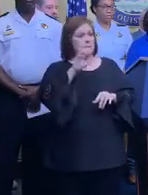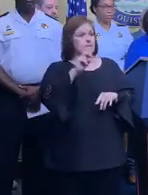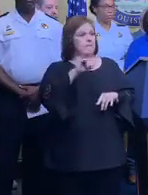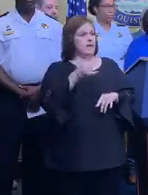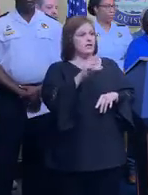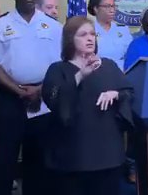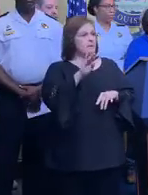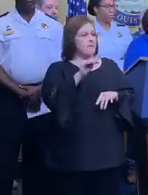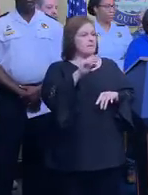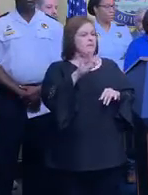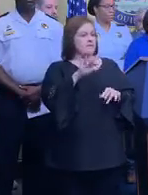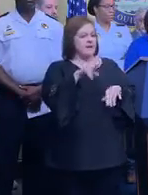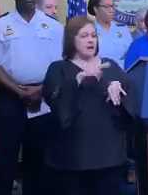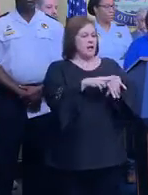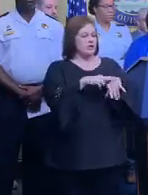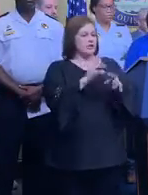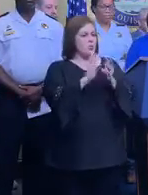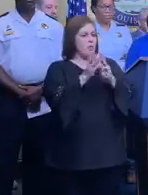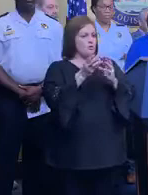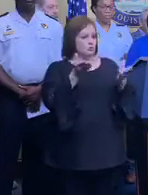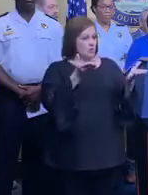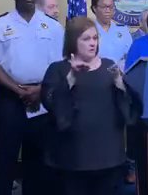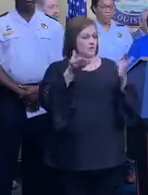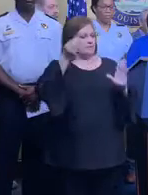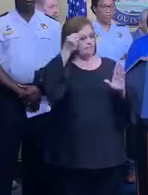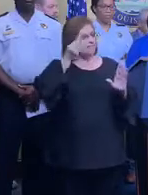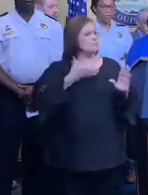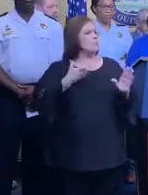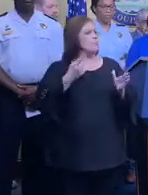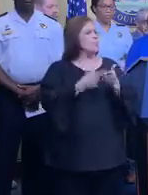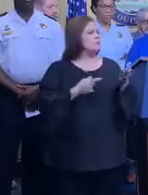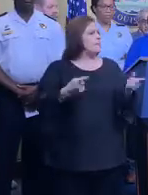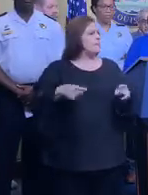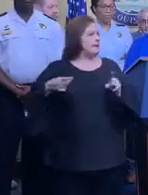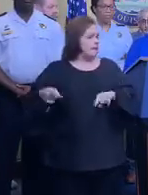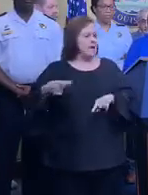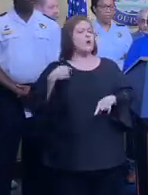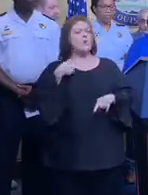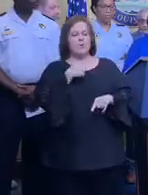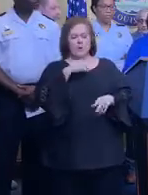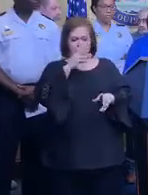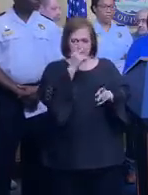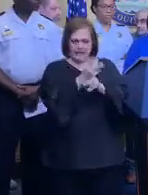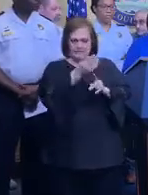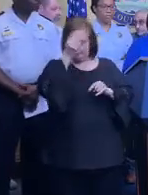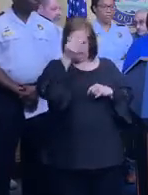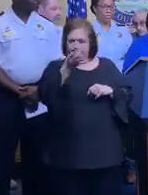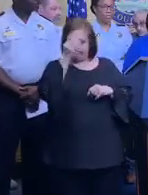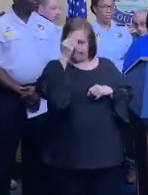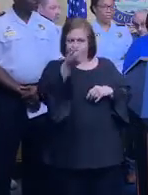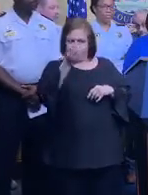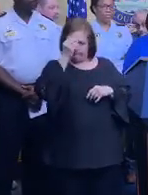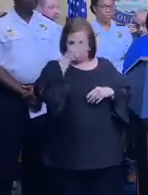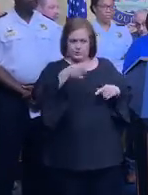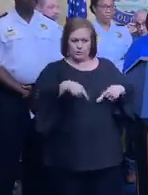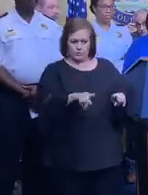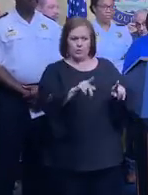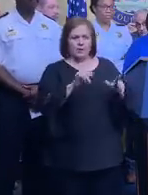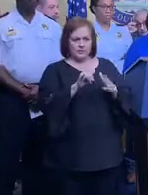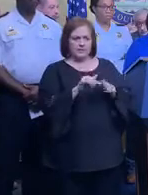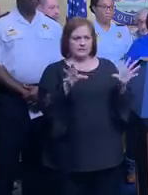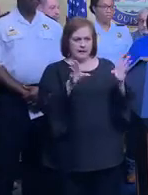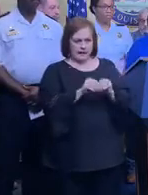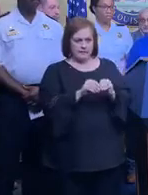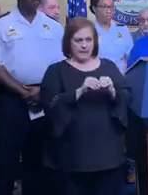Benjamin of the National Weather Service to give us another update, and we will keep giving you updates throughout this press conference